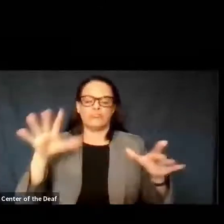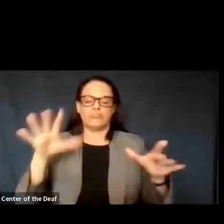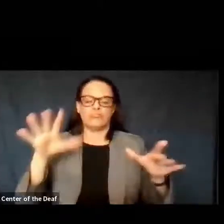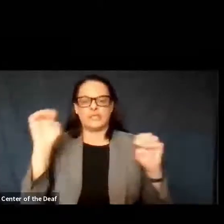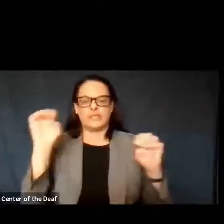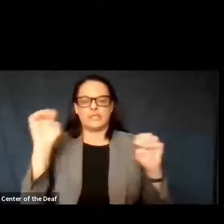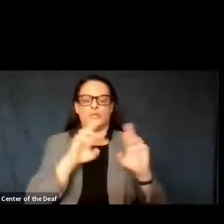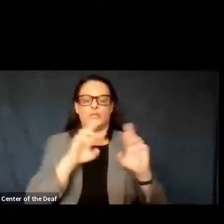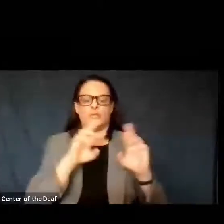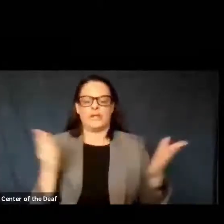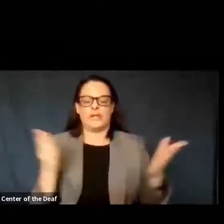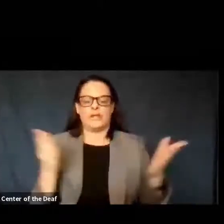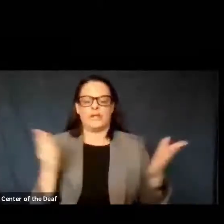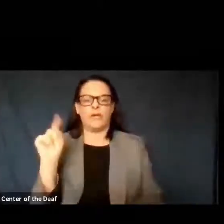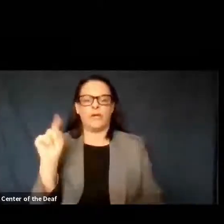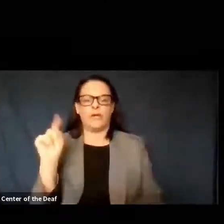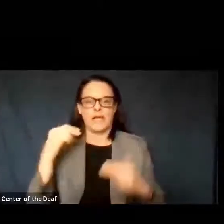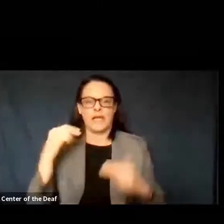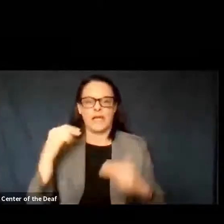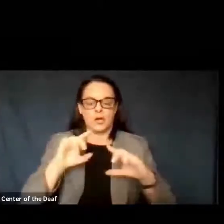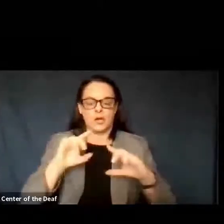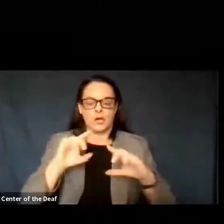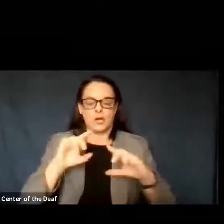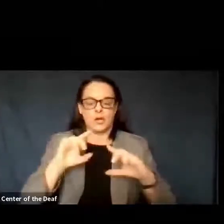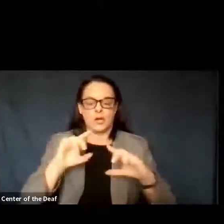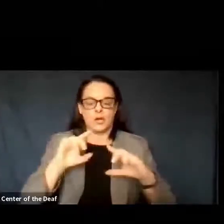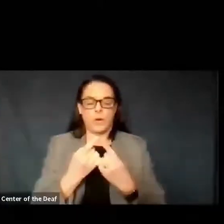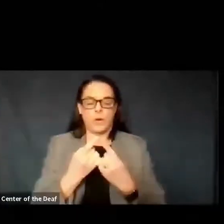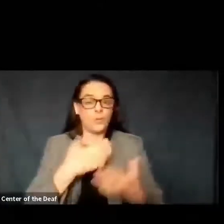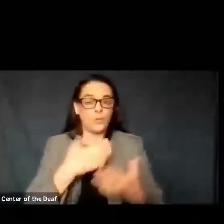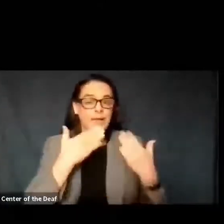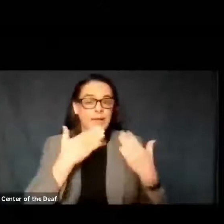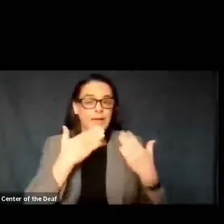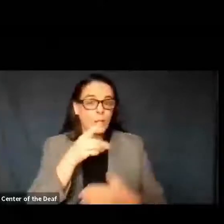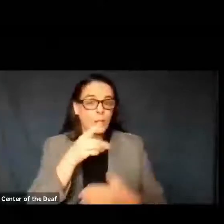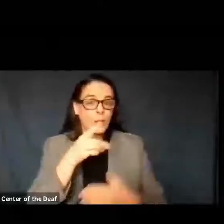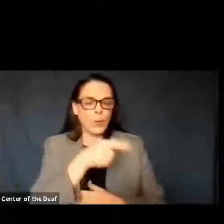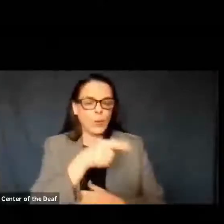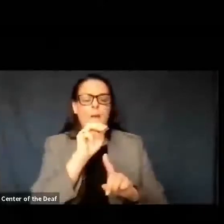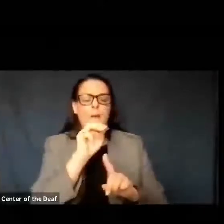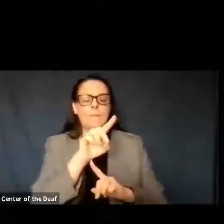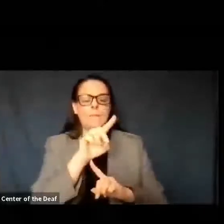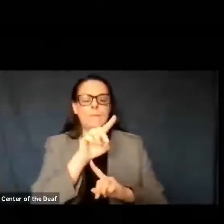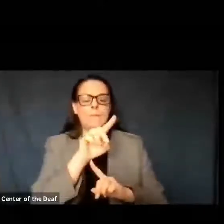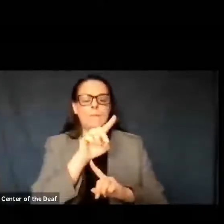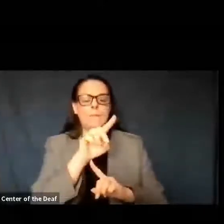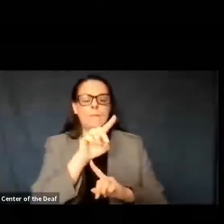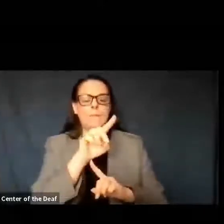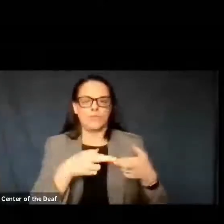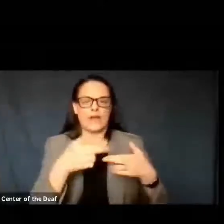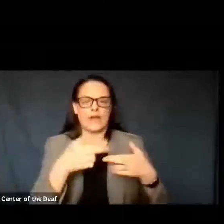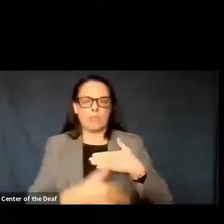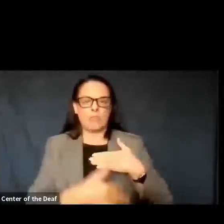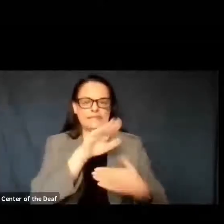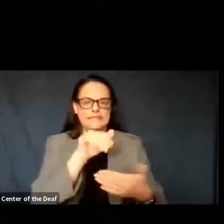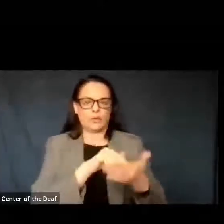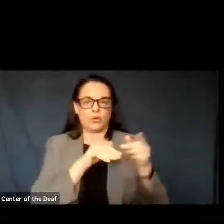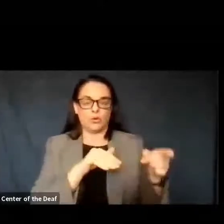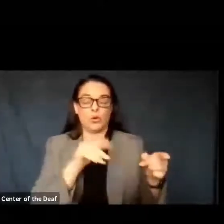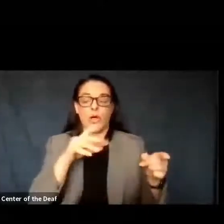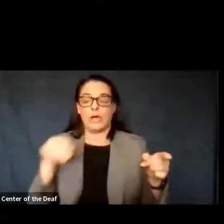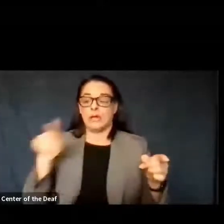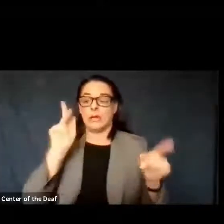Department. Our moment of gratitude today is dedicated to Medic Regional Blood Center and those who have donated blood and